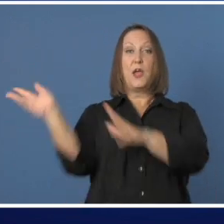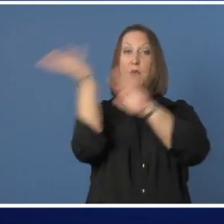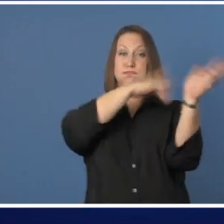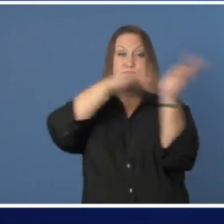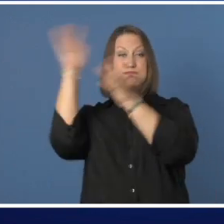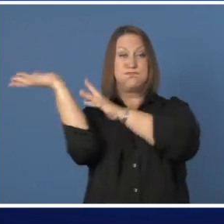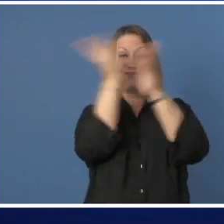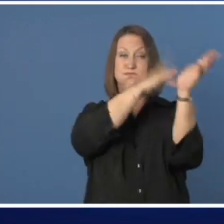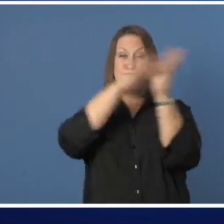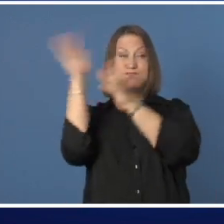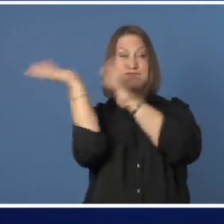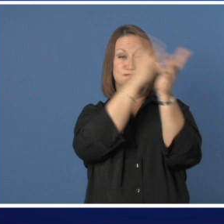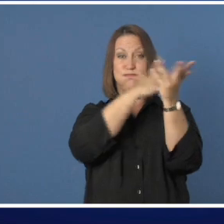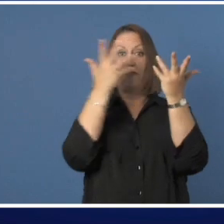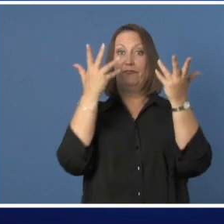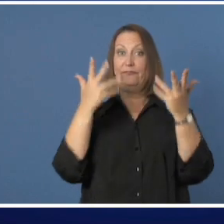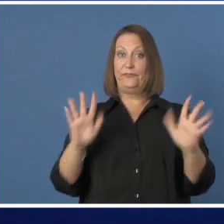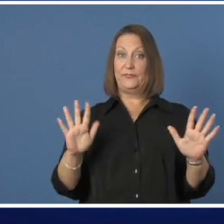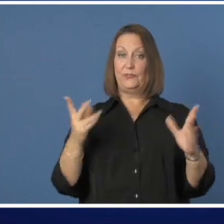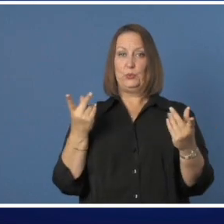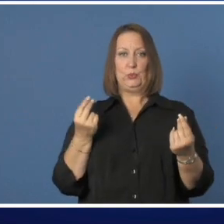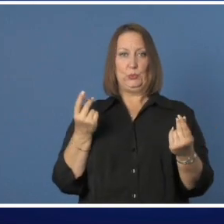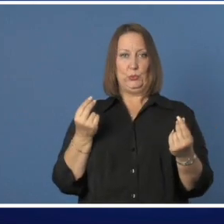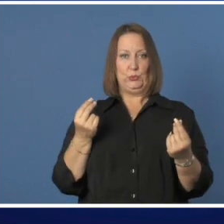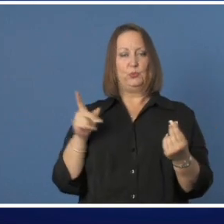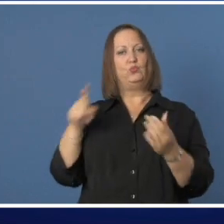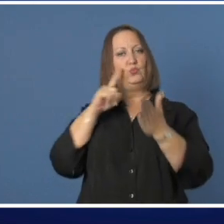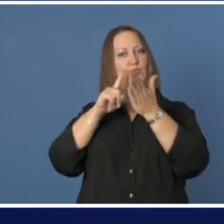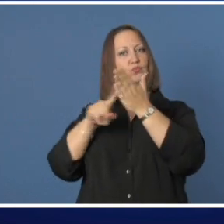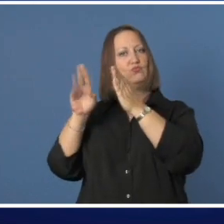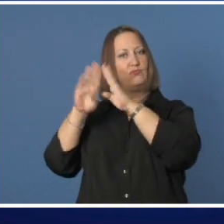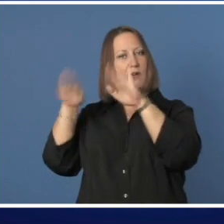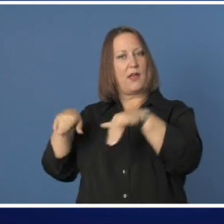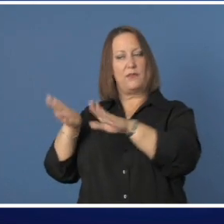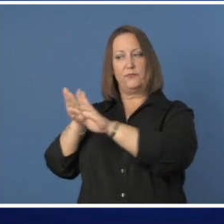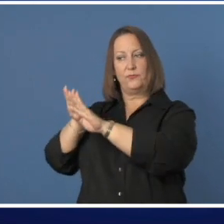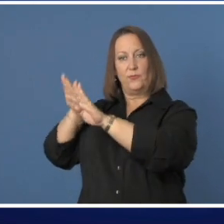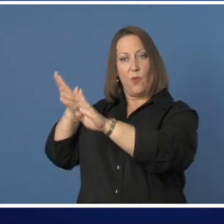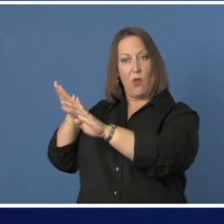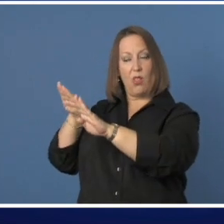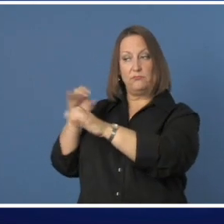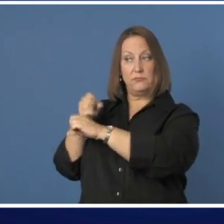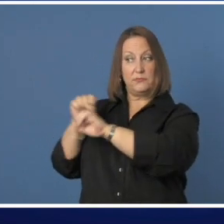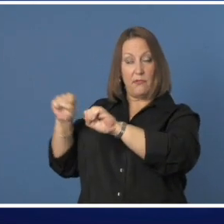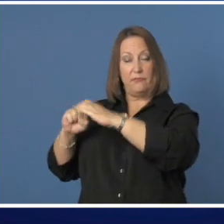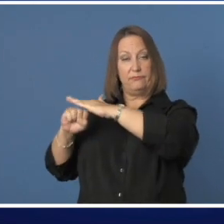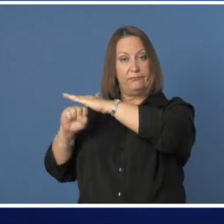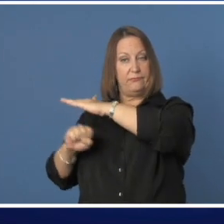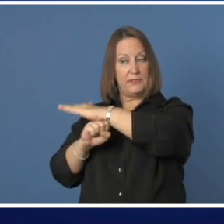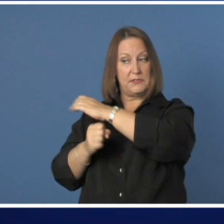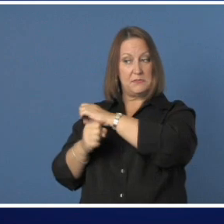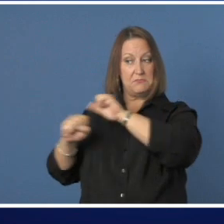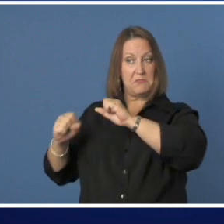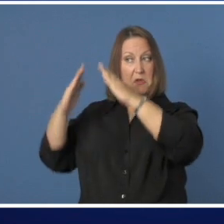After winds subside, check your home for structural and roof damage.